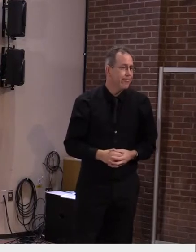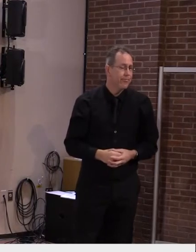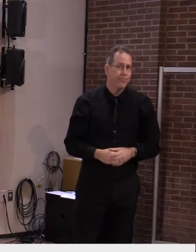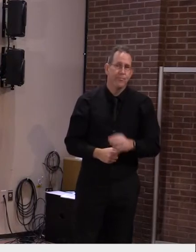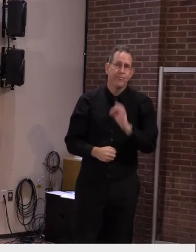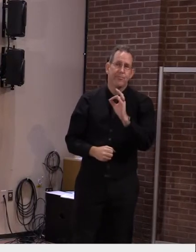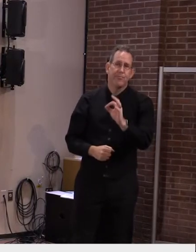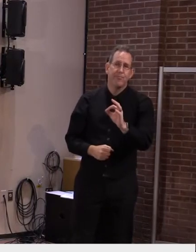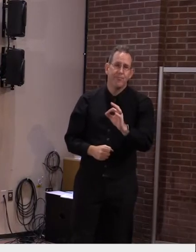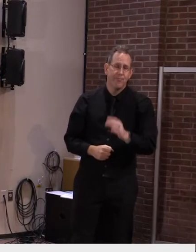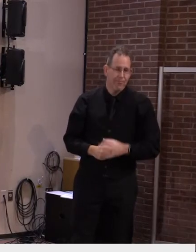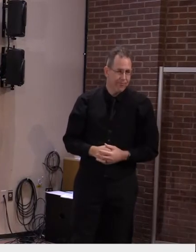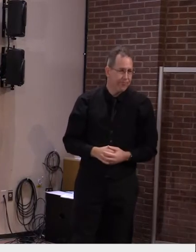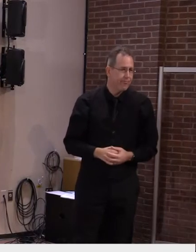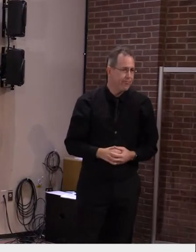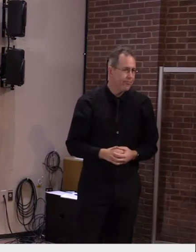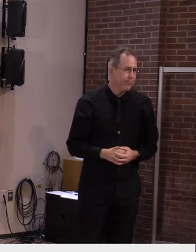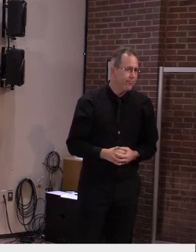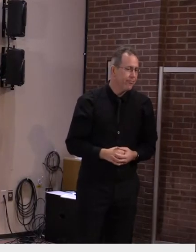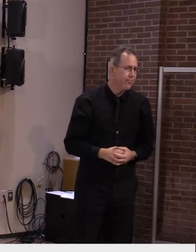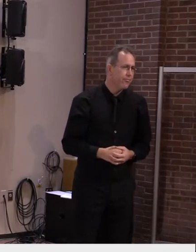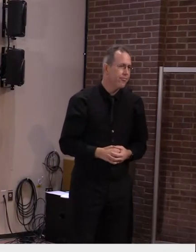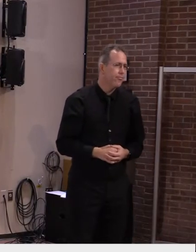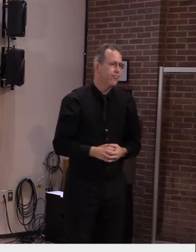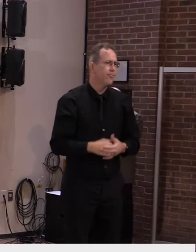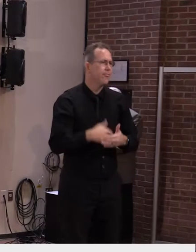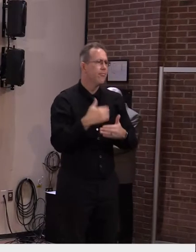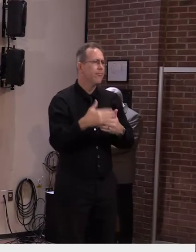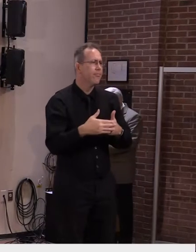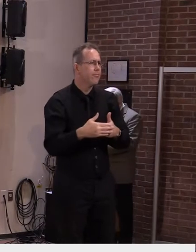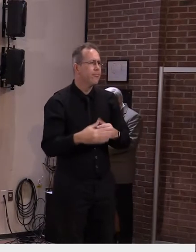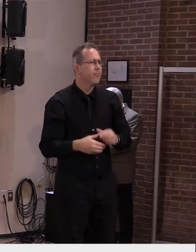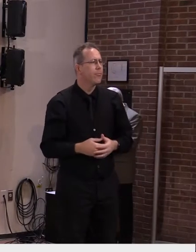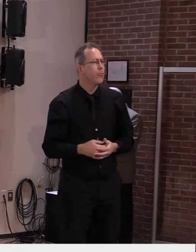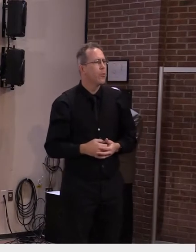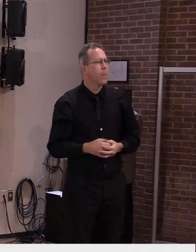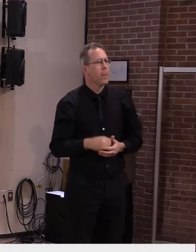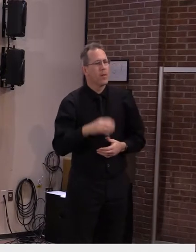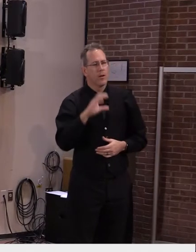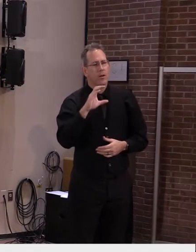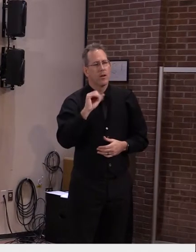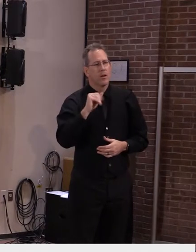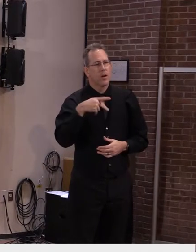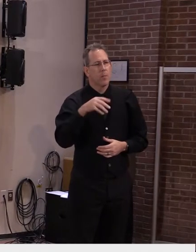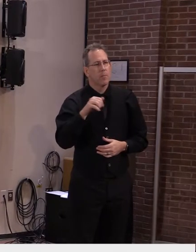Okay, that's all. Tom Davis, Compass, Vermont.